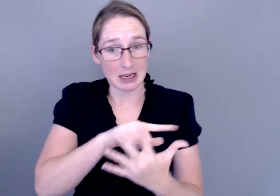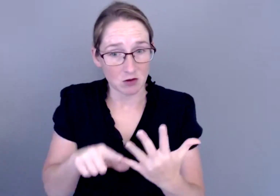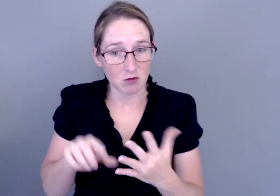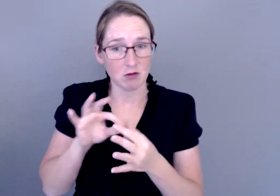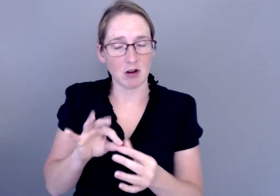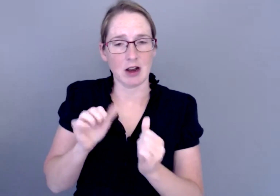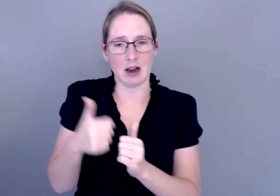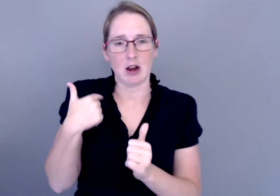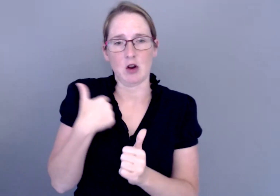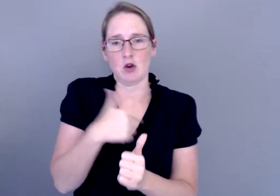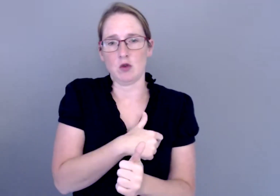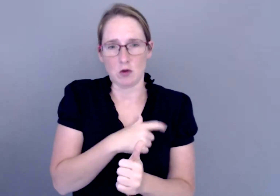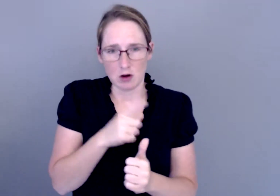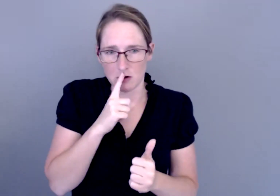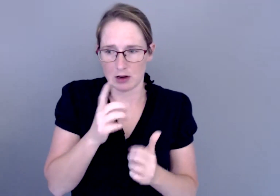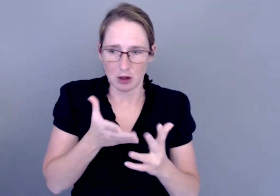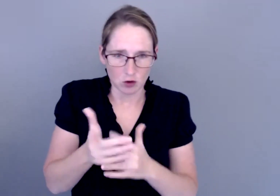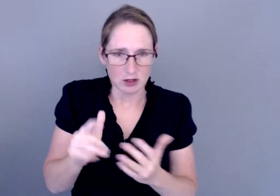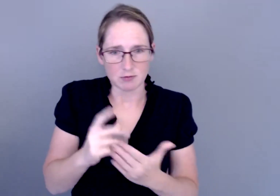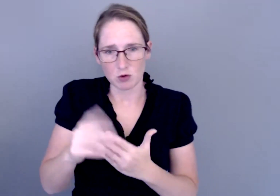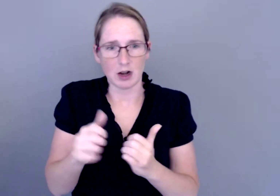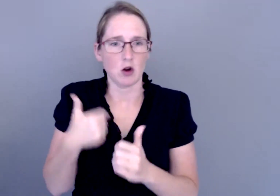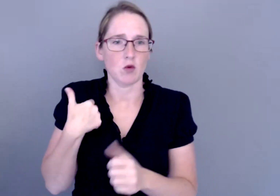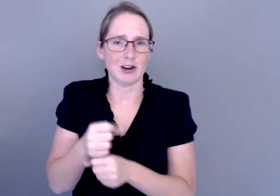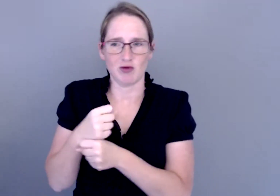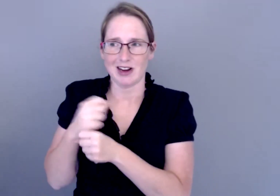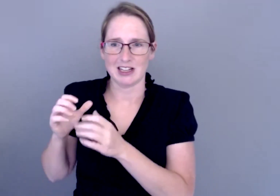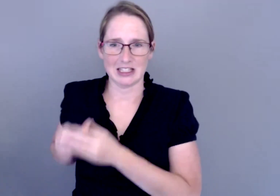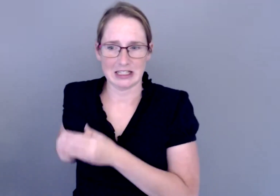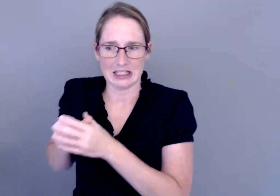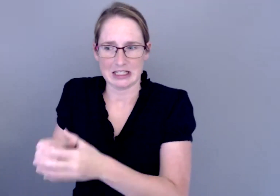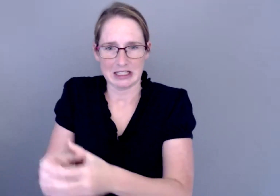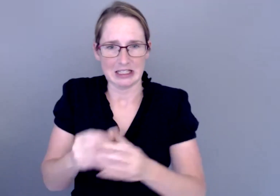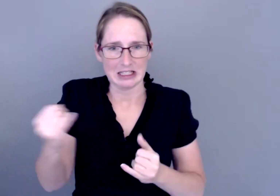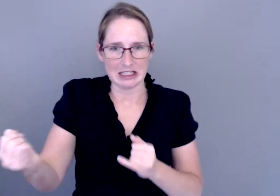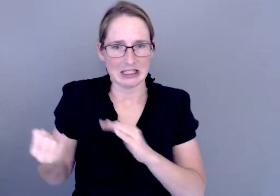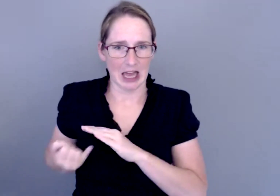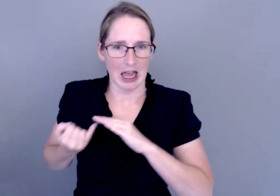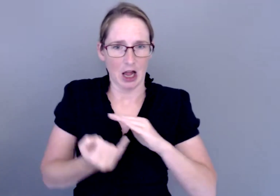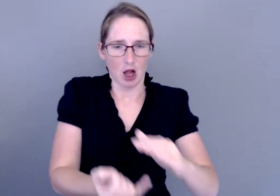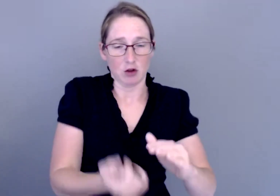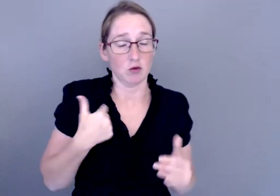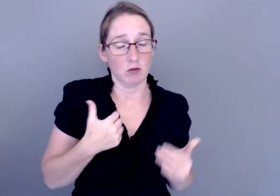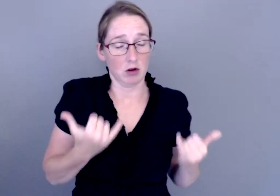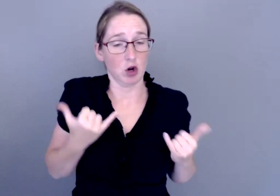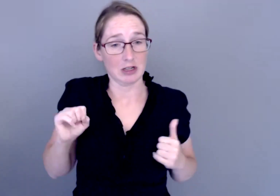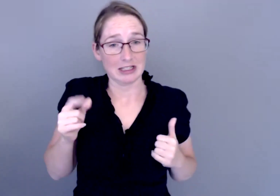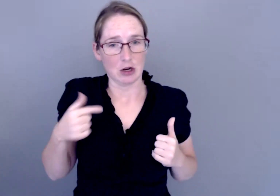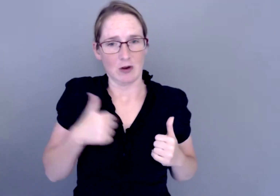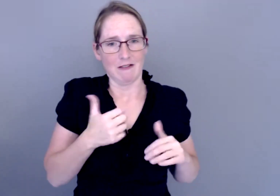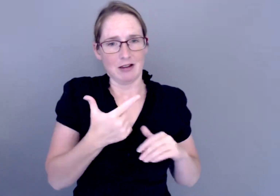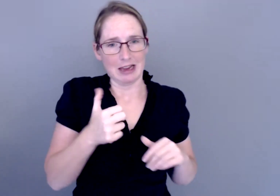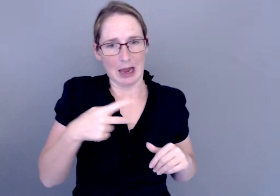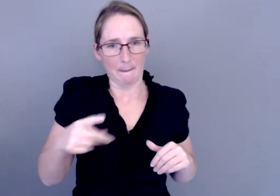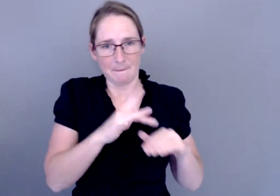how we've bifurcated our programs and created silos. We recognize that in current state, we have gaps